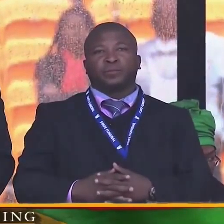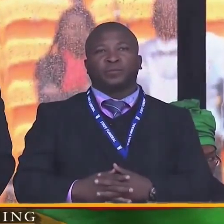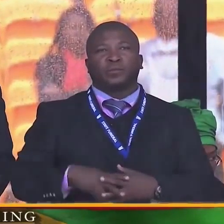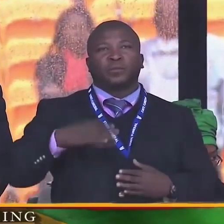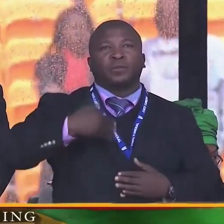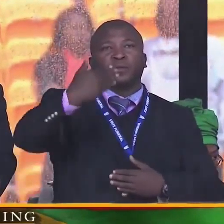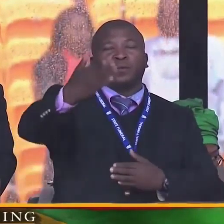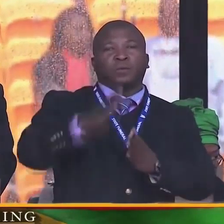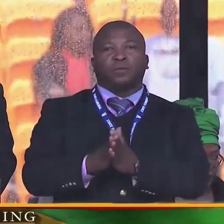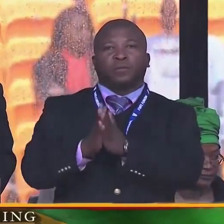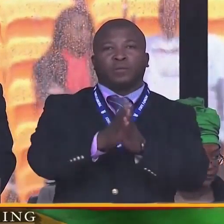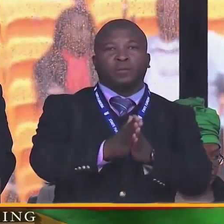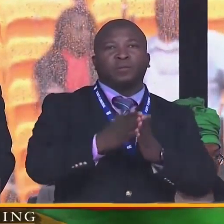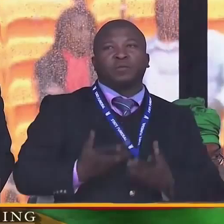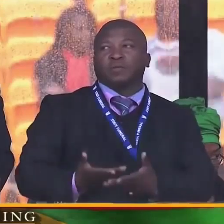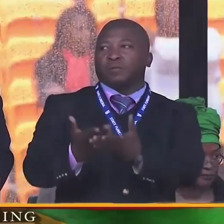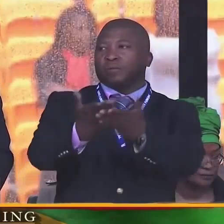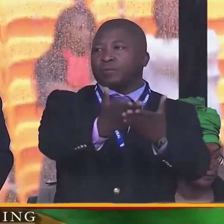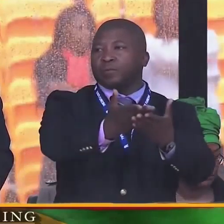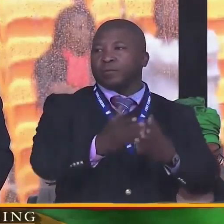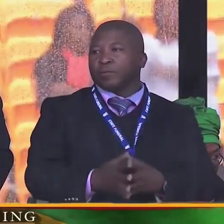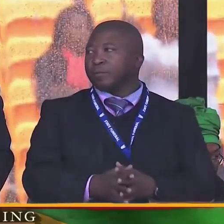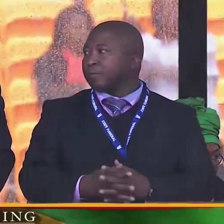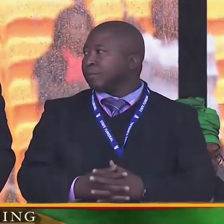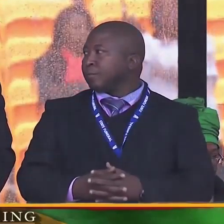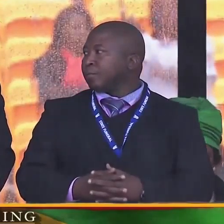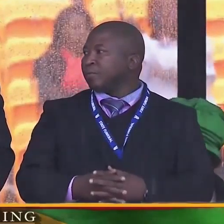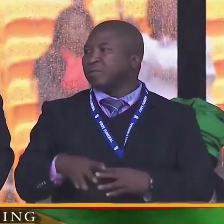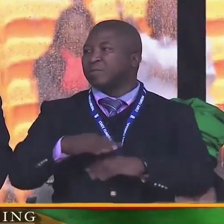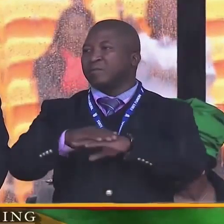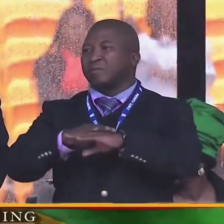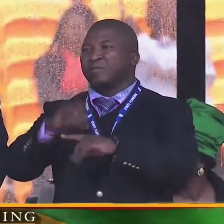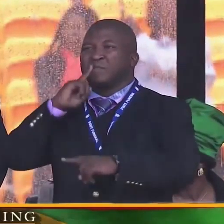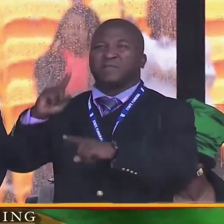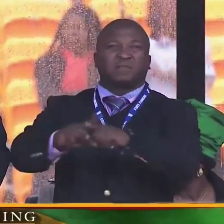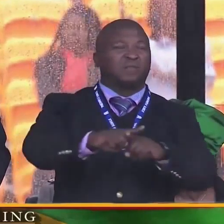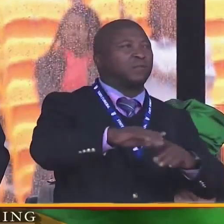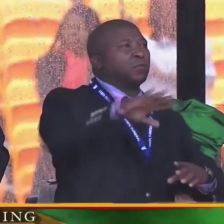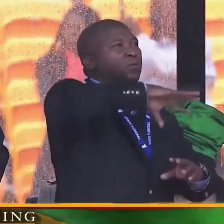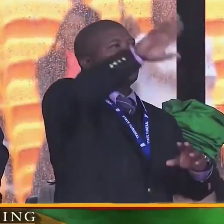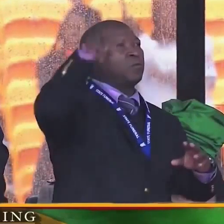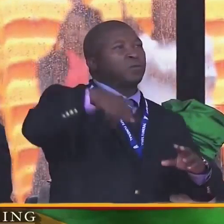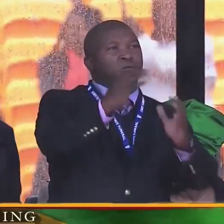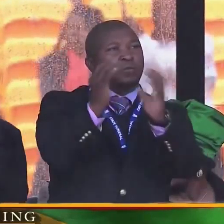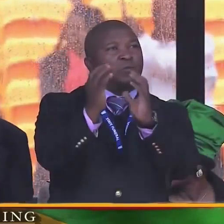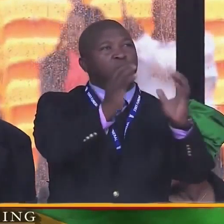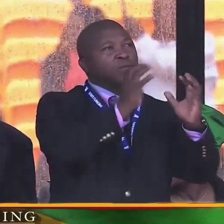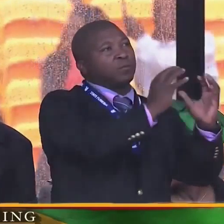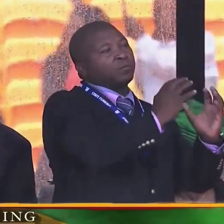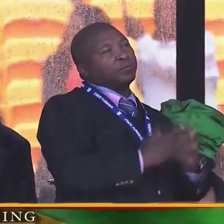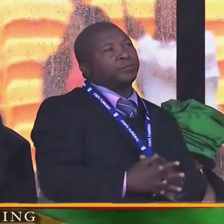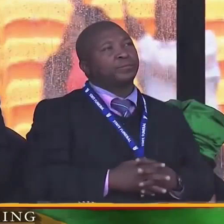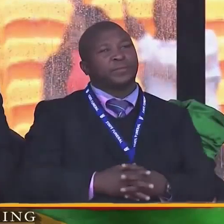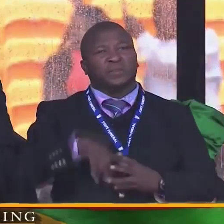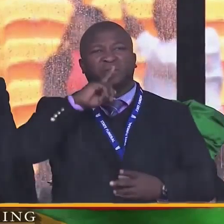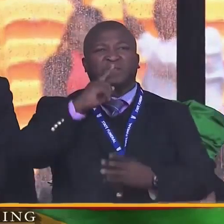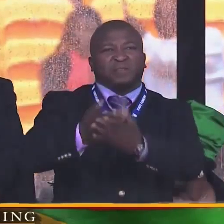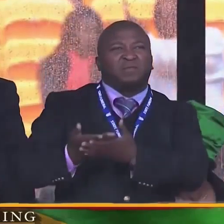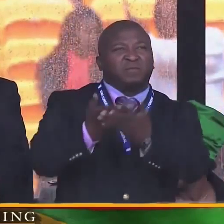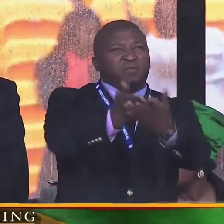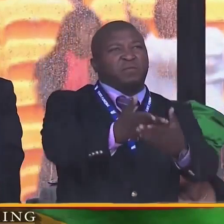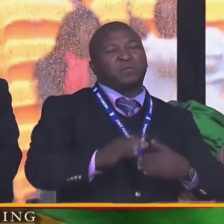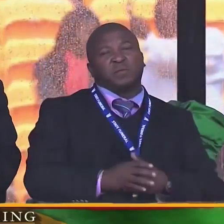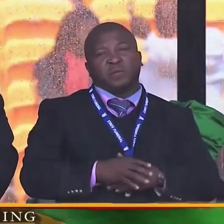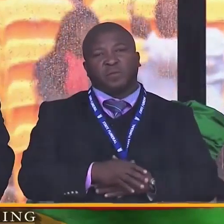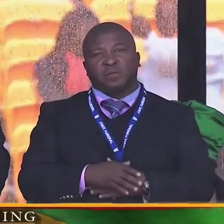and I would like to pray this offering. Basically, this is fun. Let us all of these